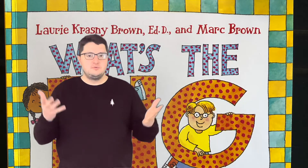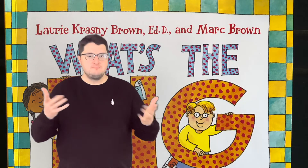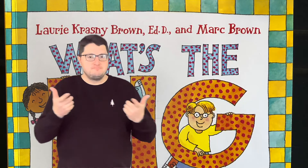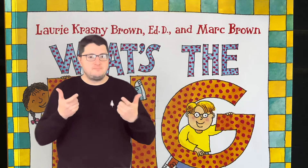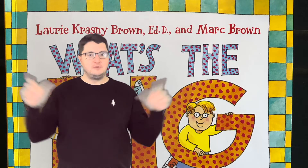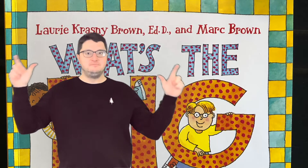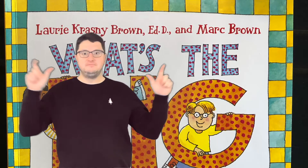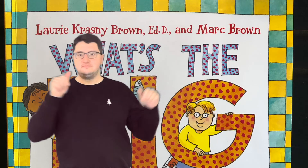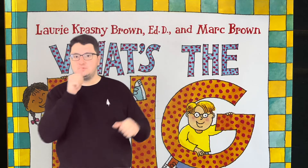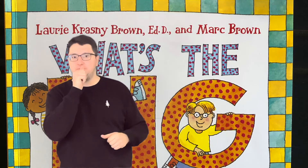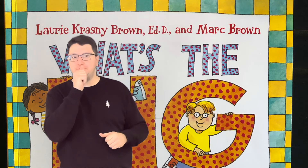What's the Big Secret?